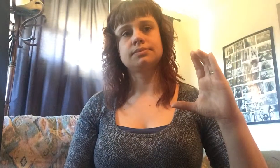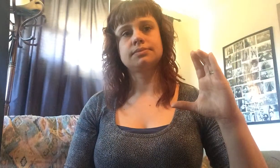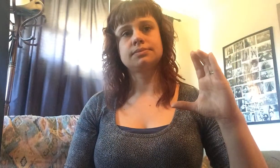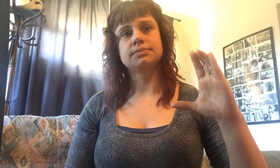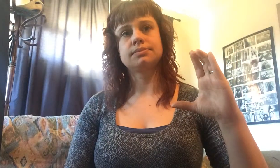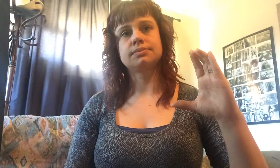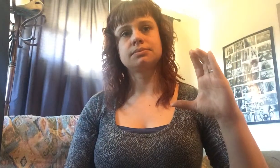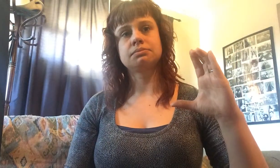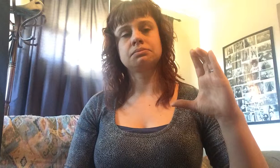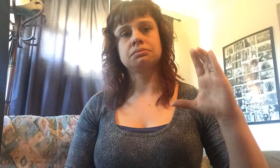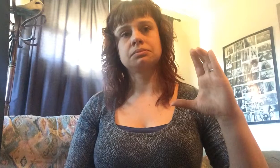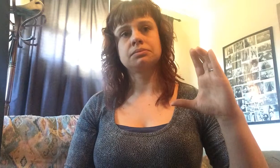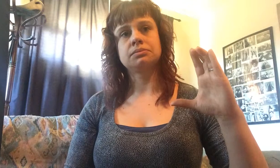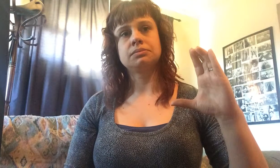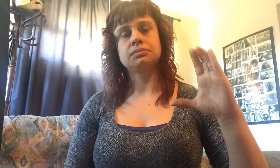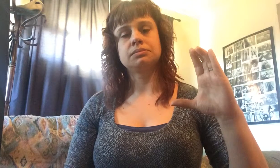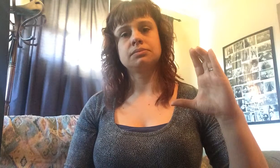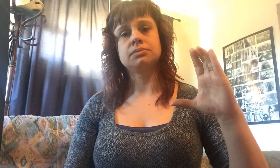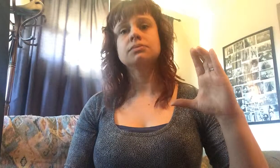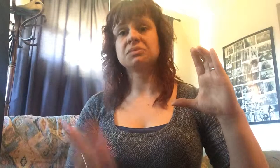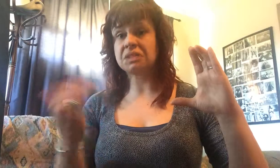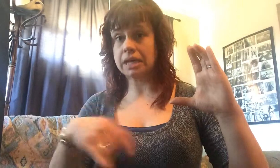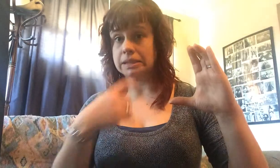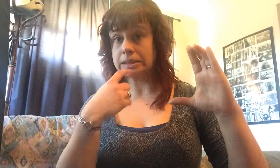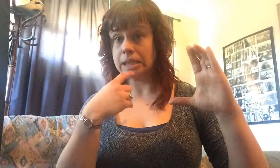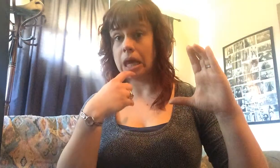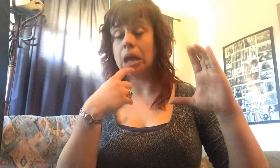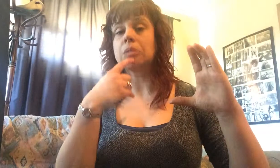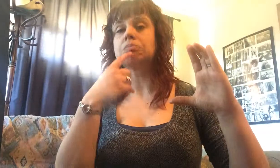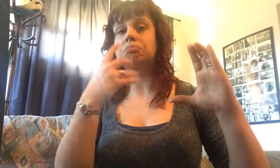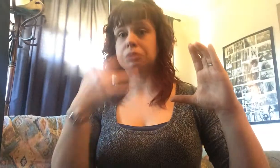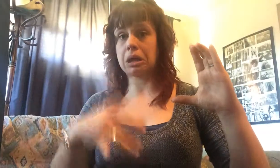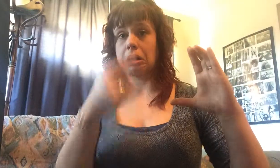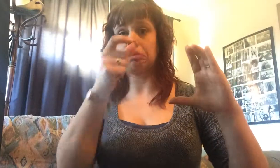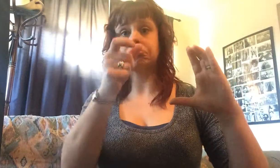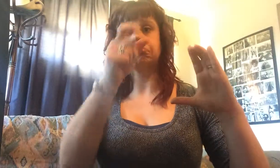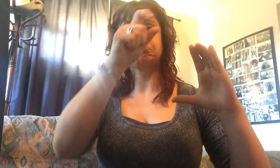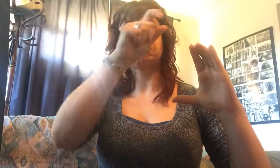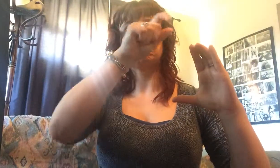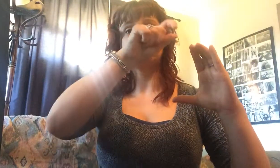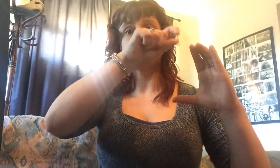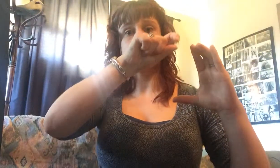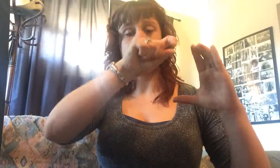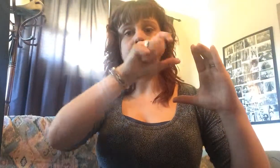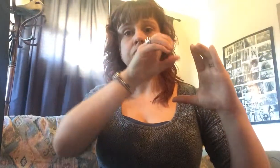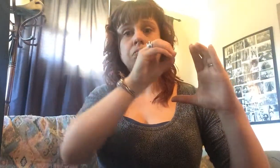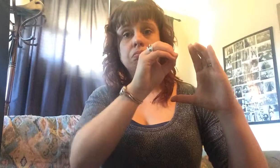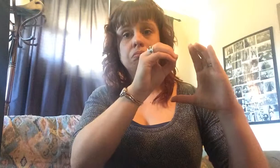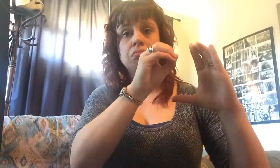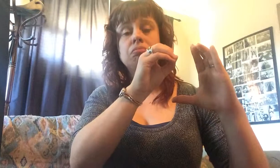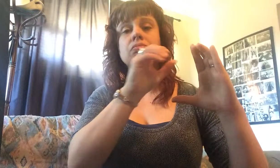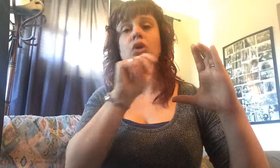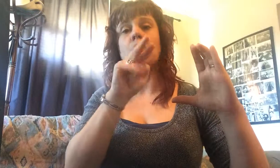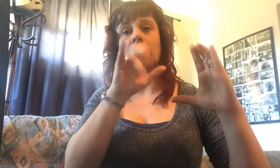to the oricus, from the oricus to the ventricles From the